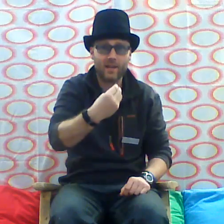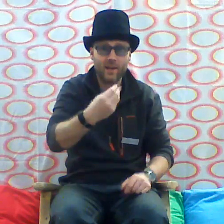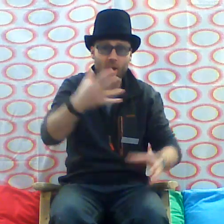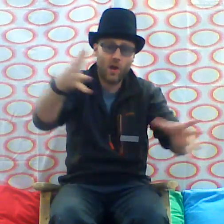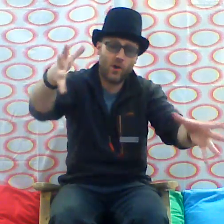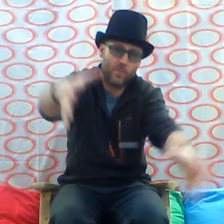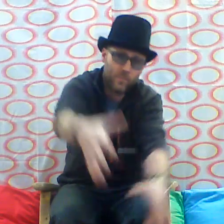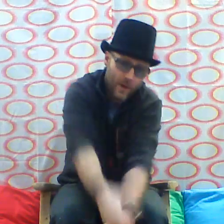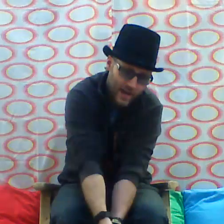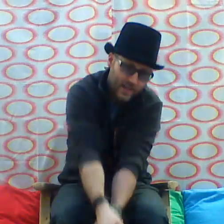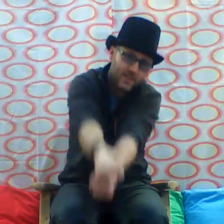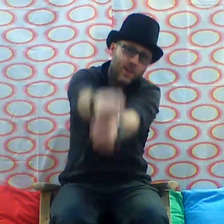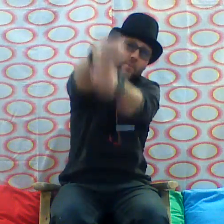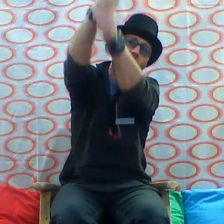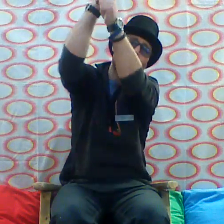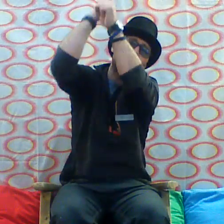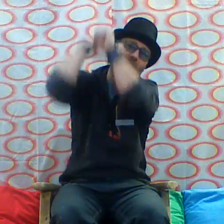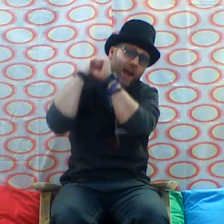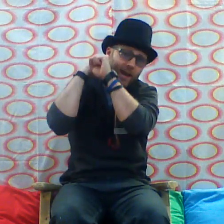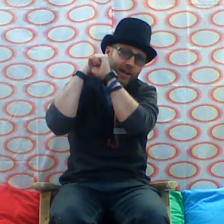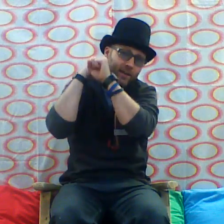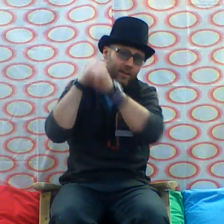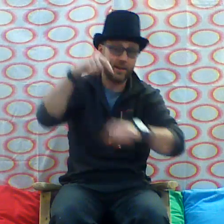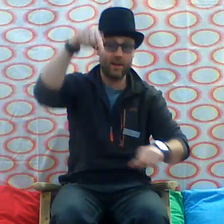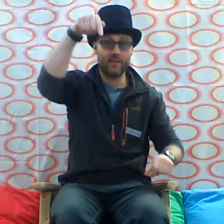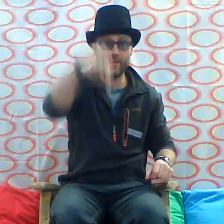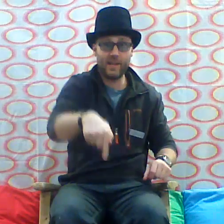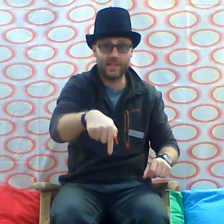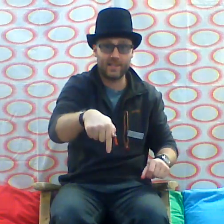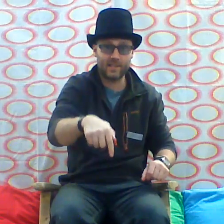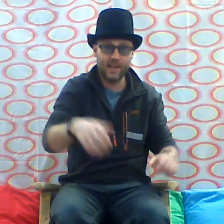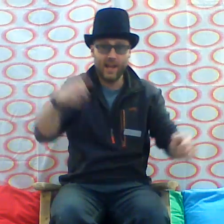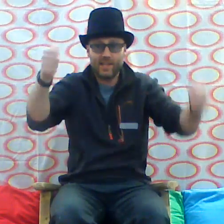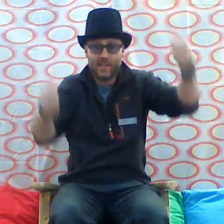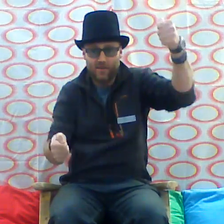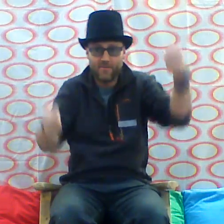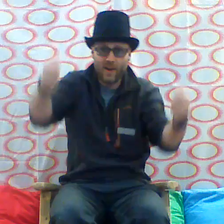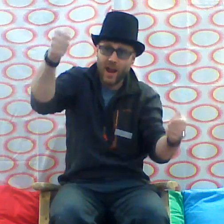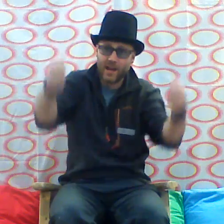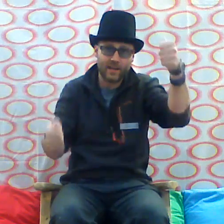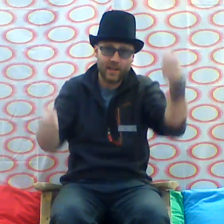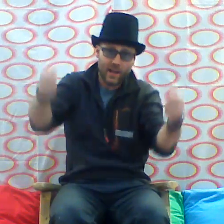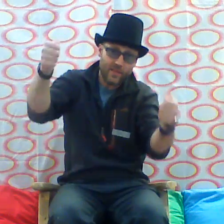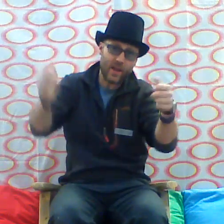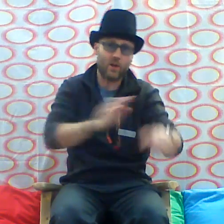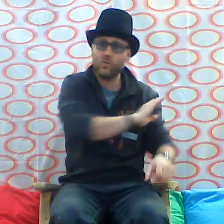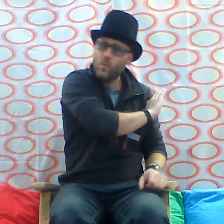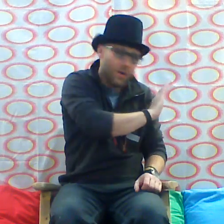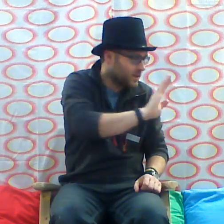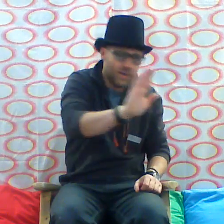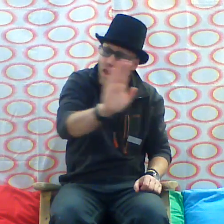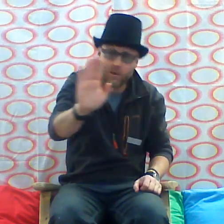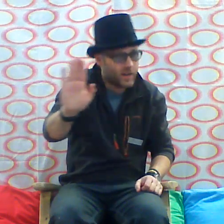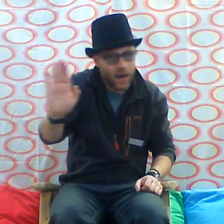who picked up the sack. This is the van that would not come